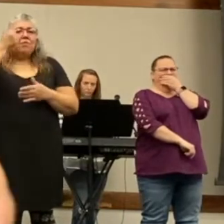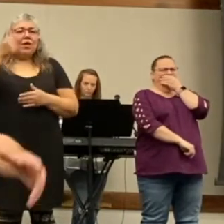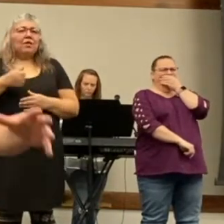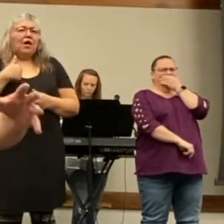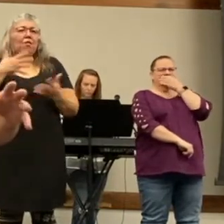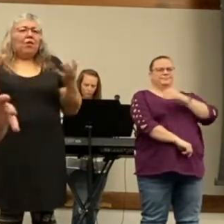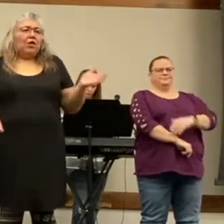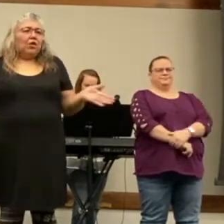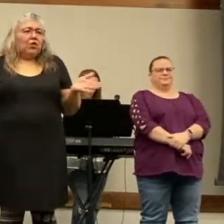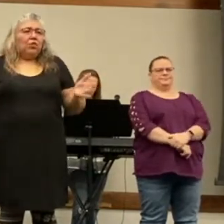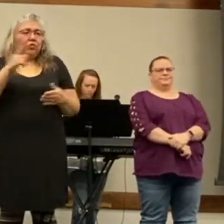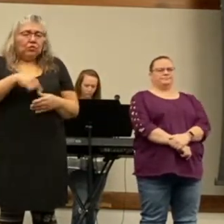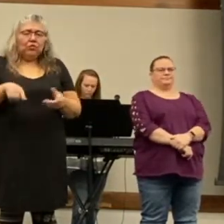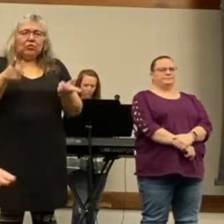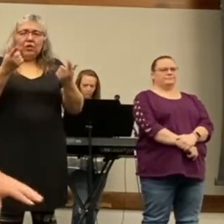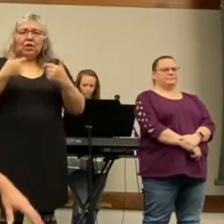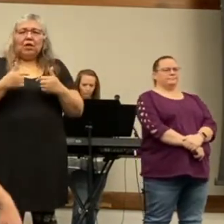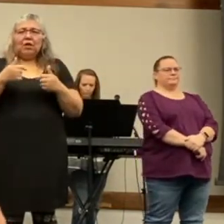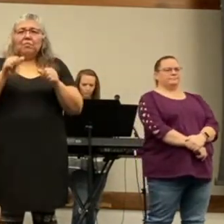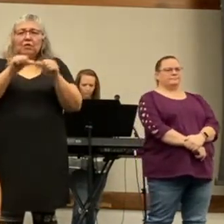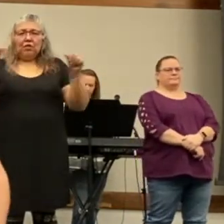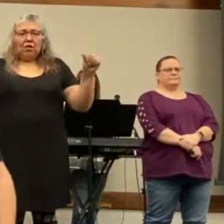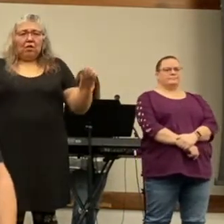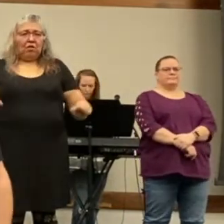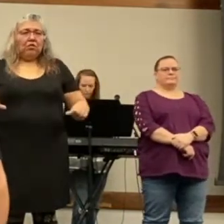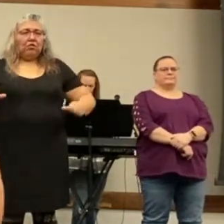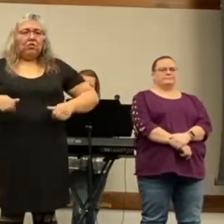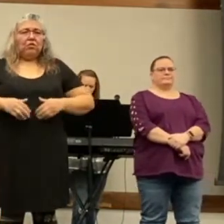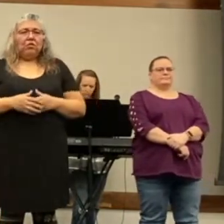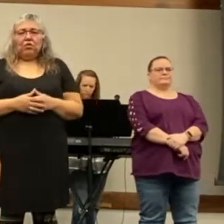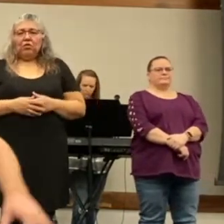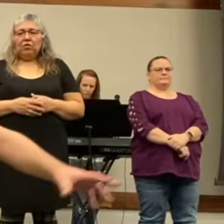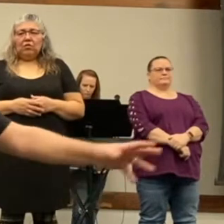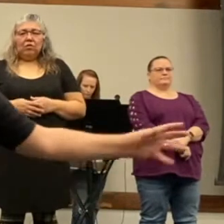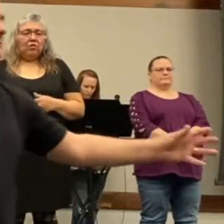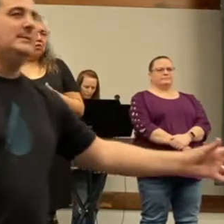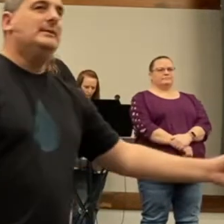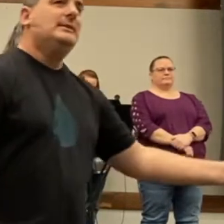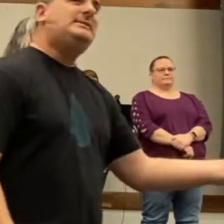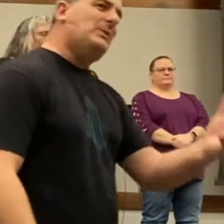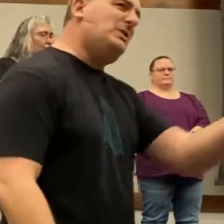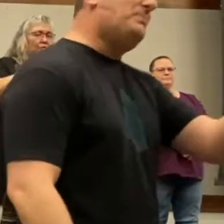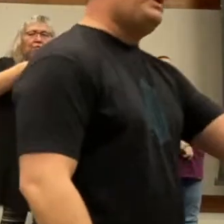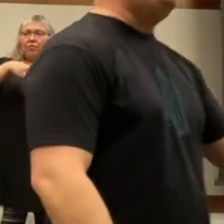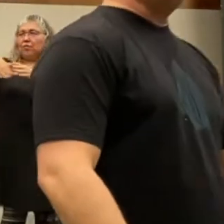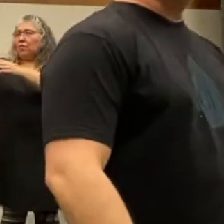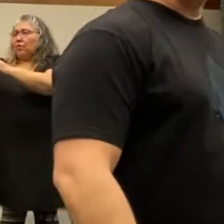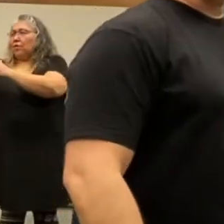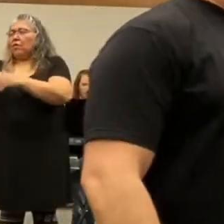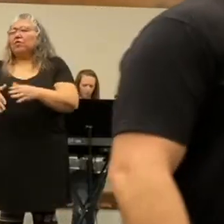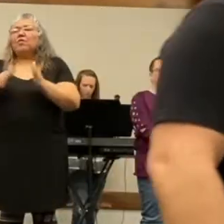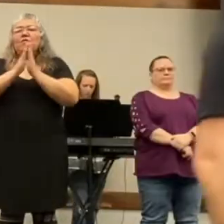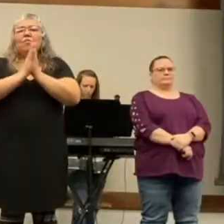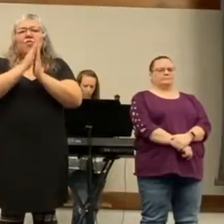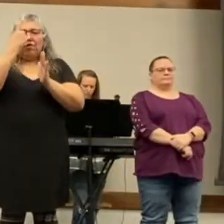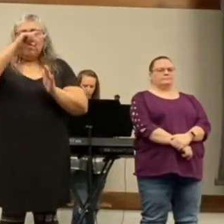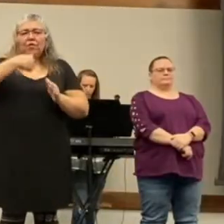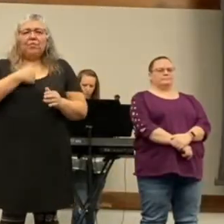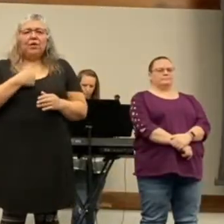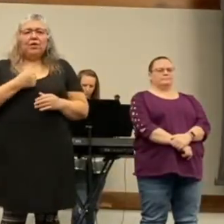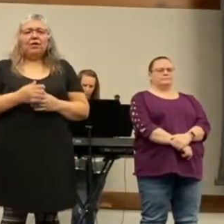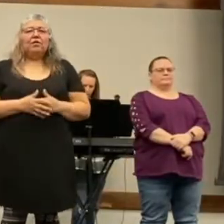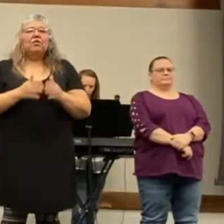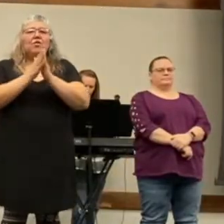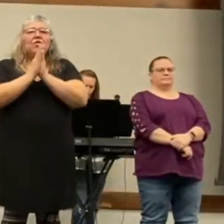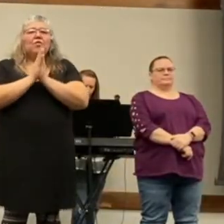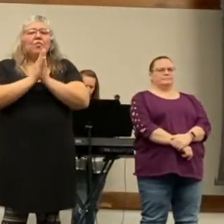encourage you to come to the altar. Grab one of our hands and say, will you pray for me? Will you pray with